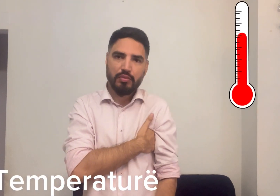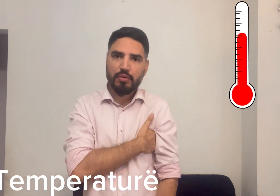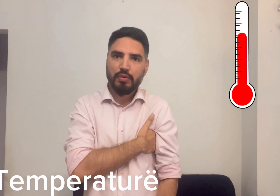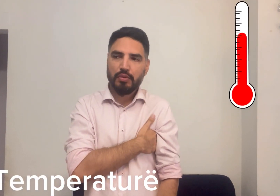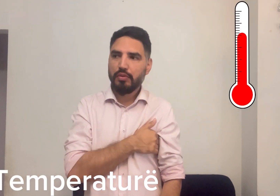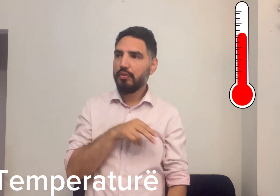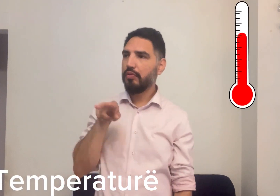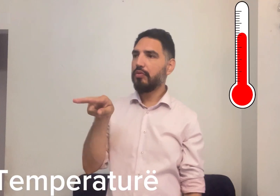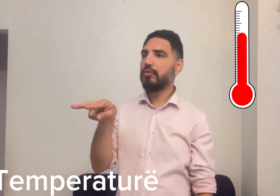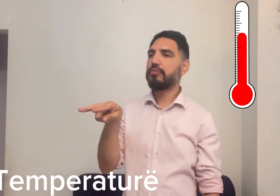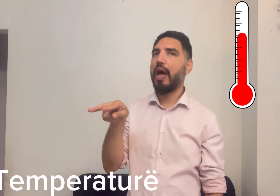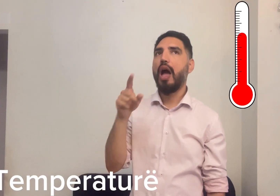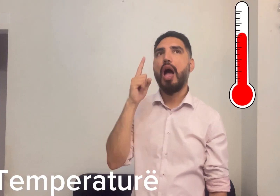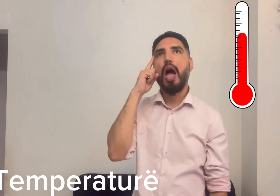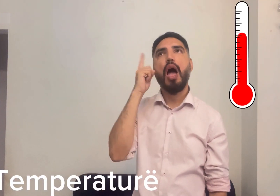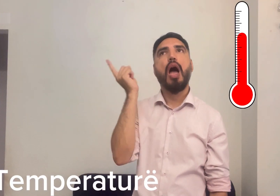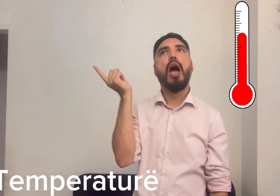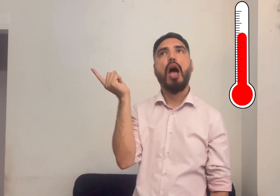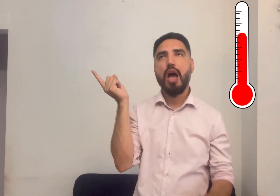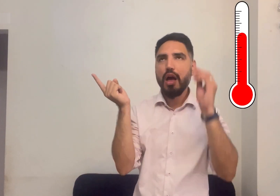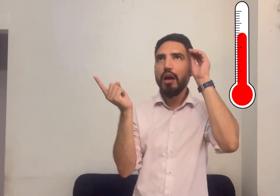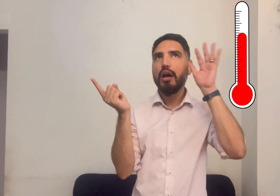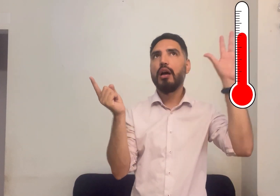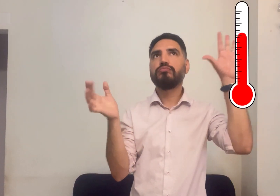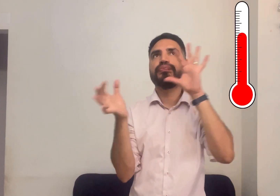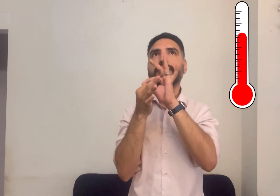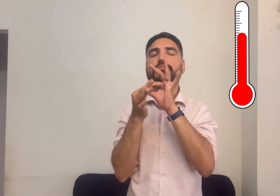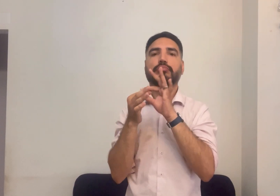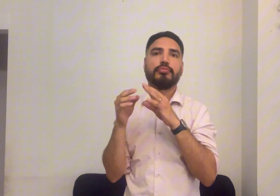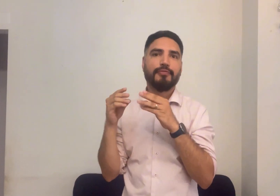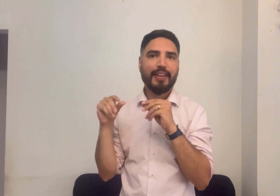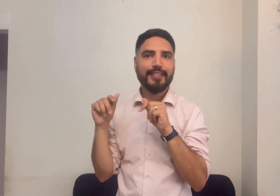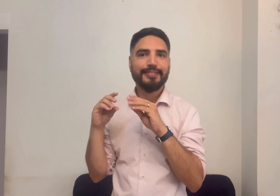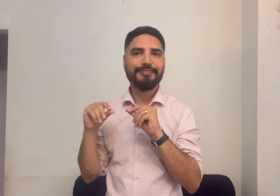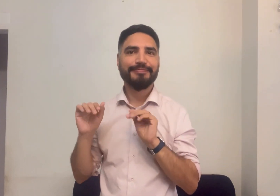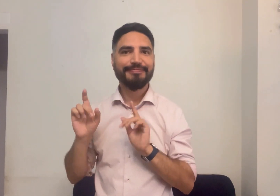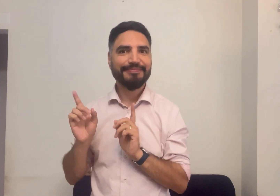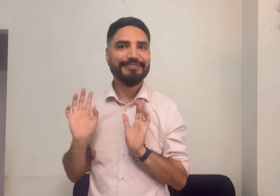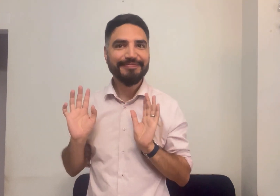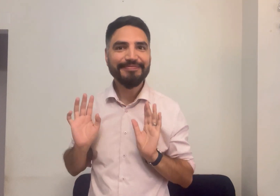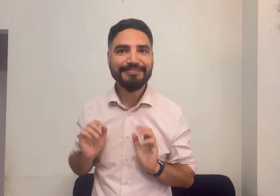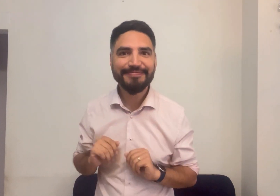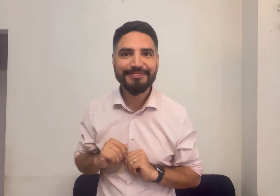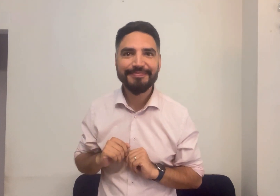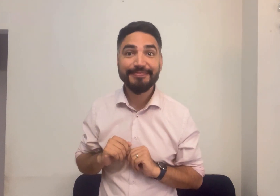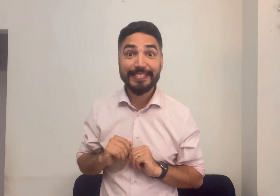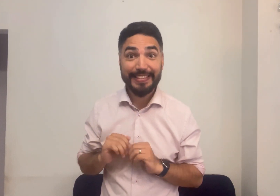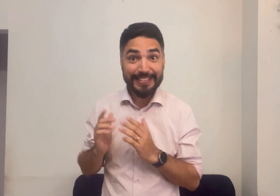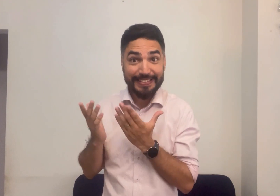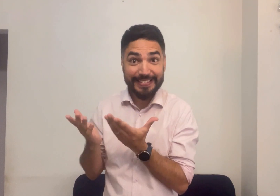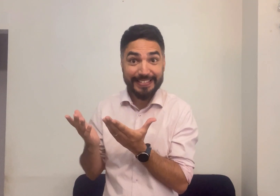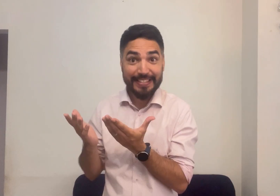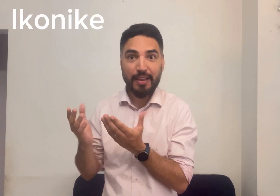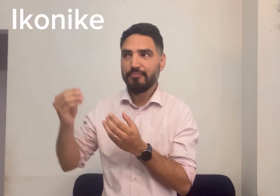when I see it, I immediately picture a thermometer. It's easy to understand. That set